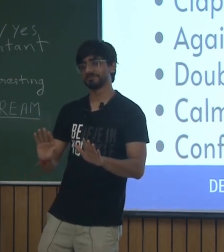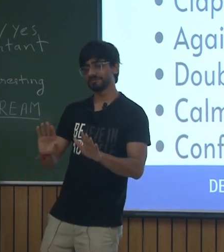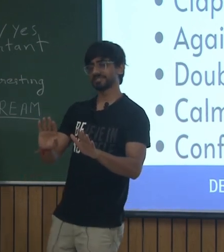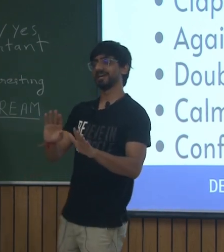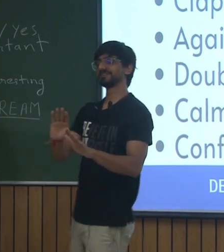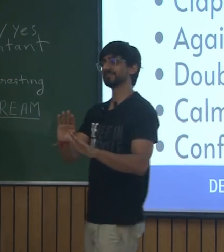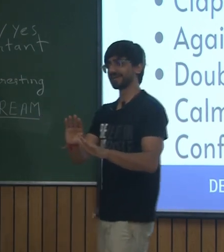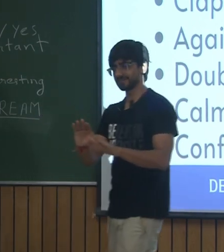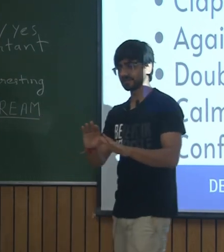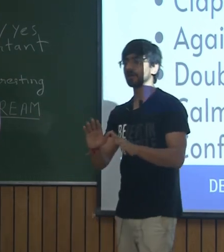If your child is crying,